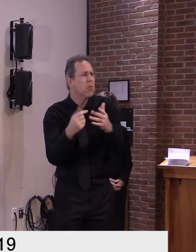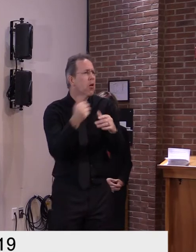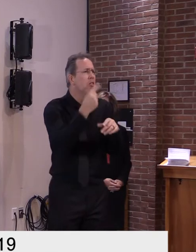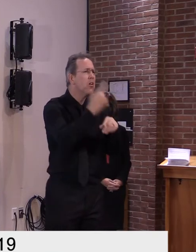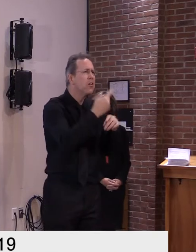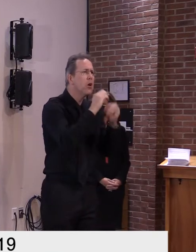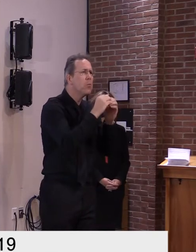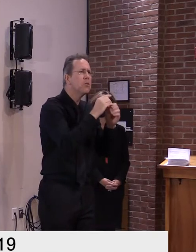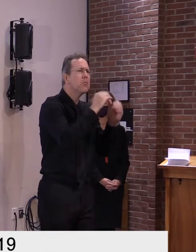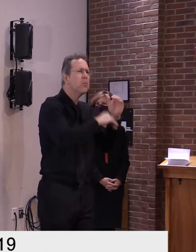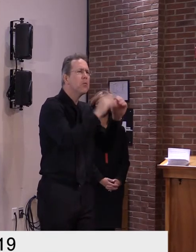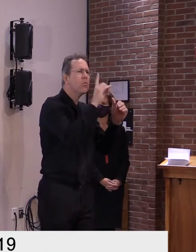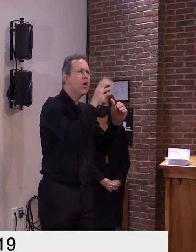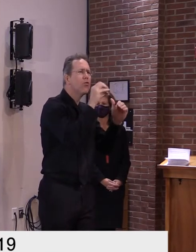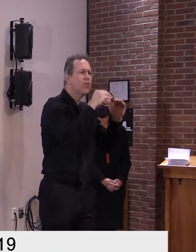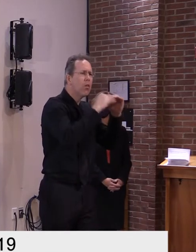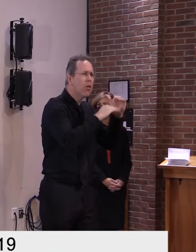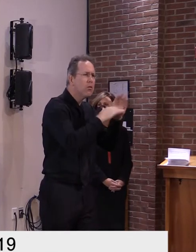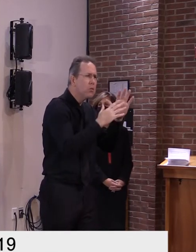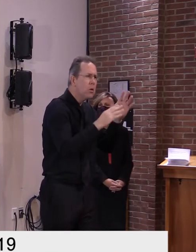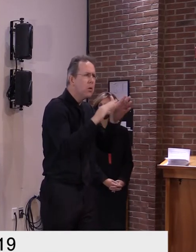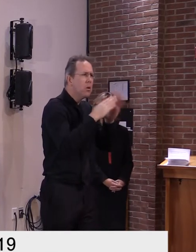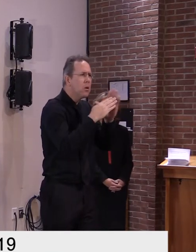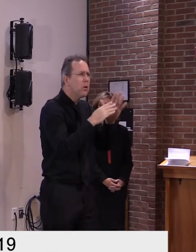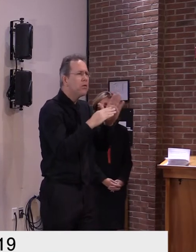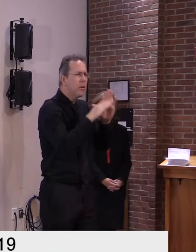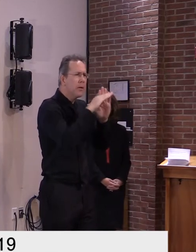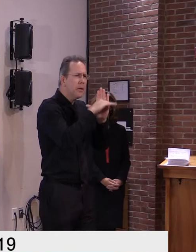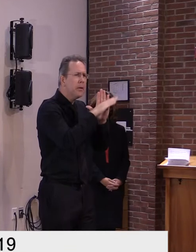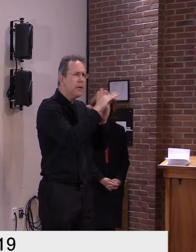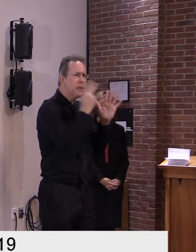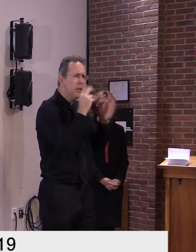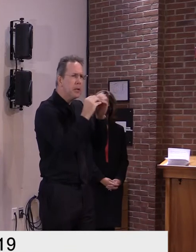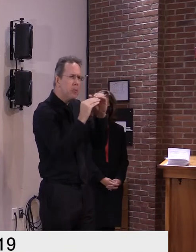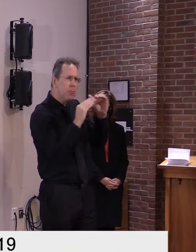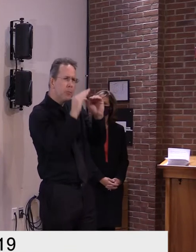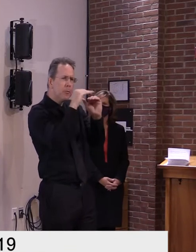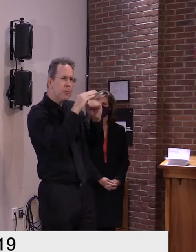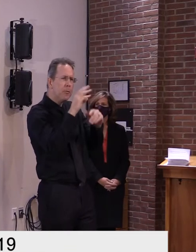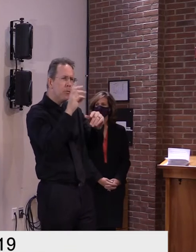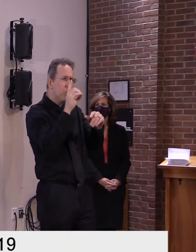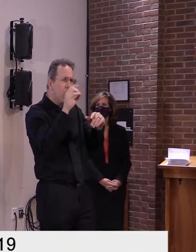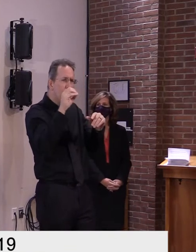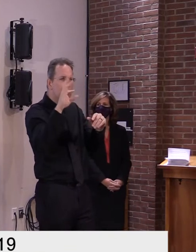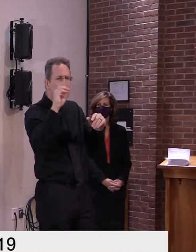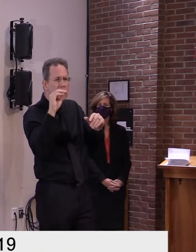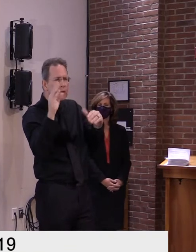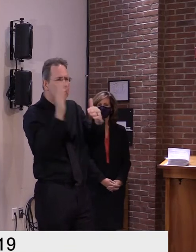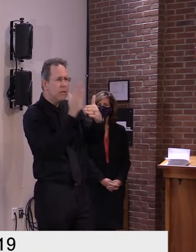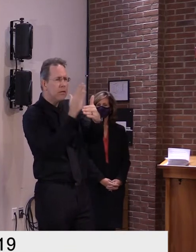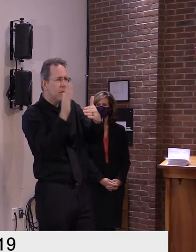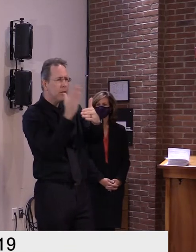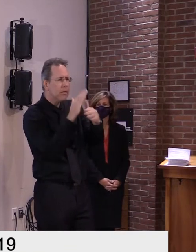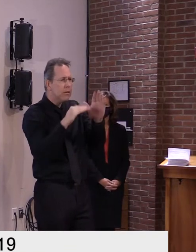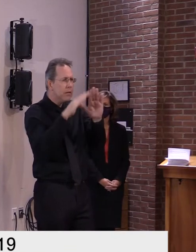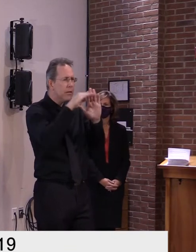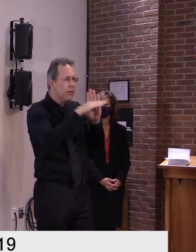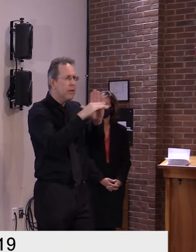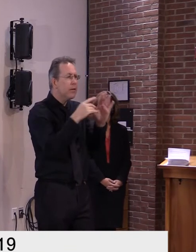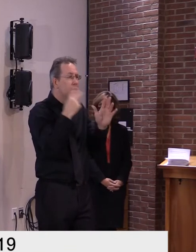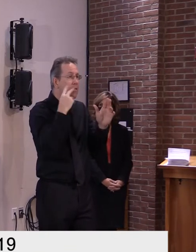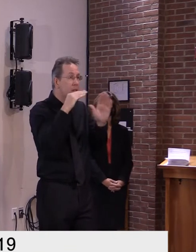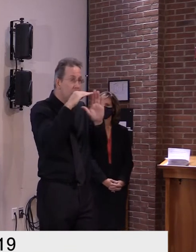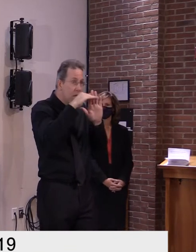to about, I think it was 86 yesterday. So we just want to see what the trend is. So we'll update again on